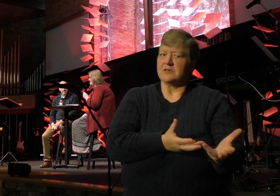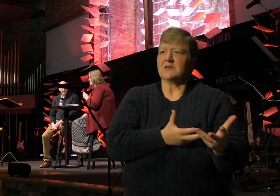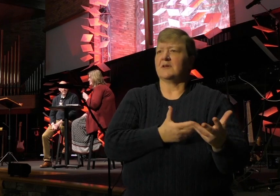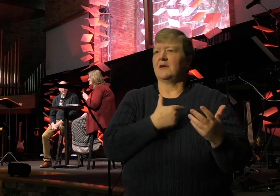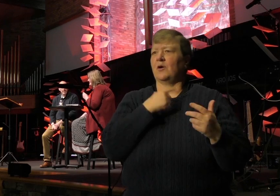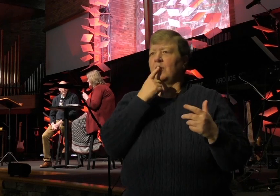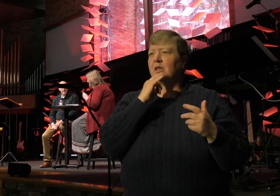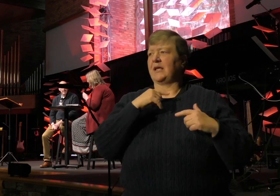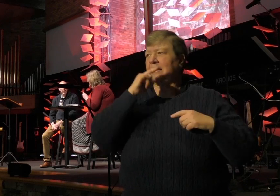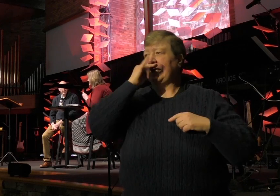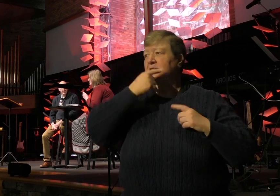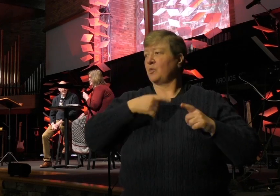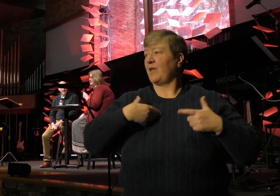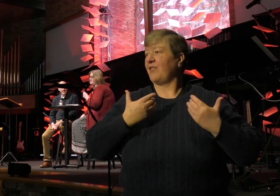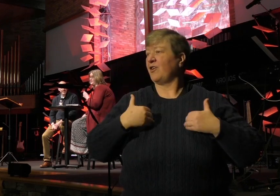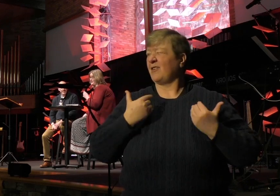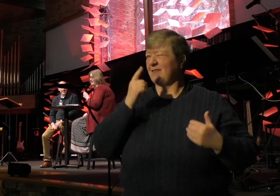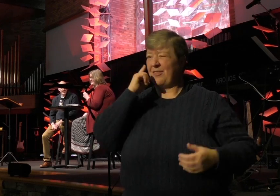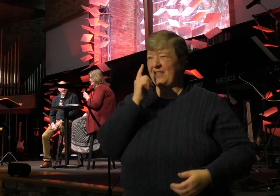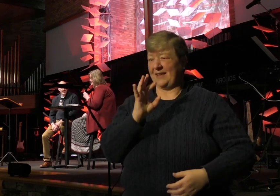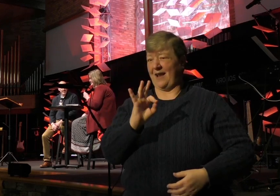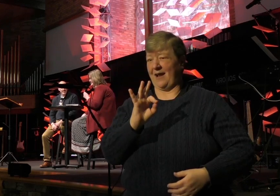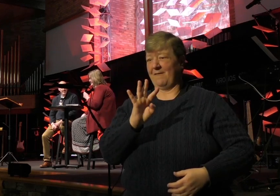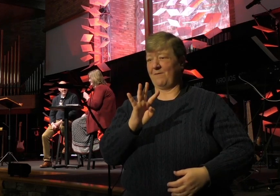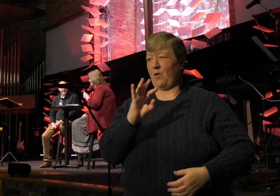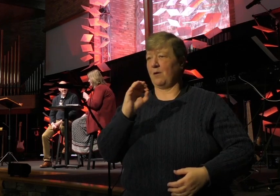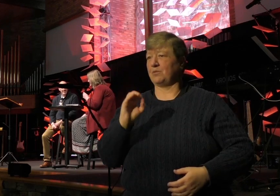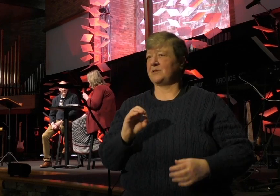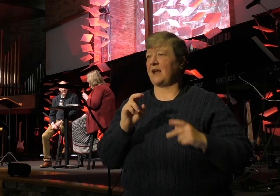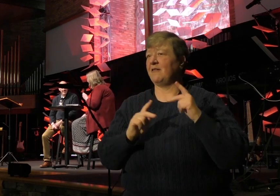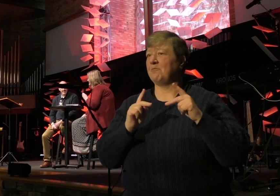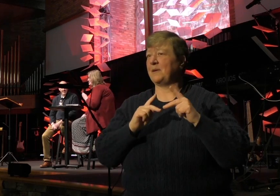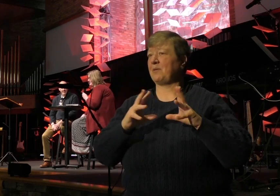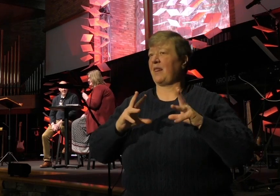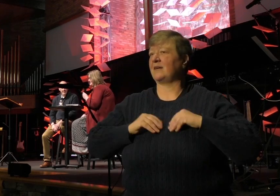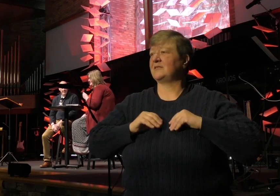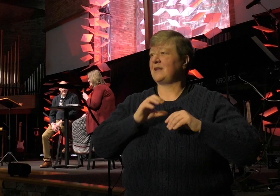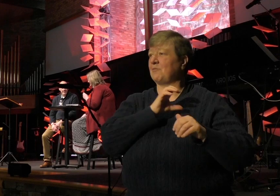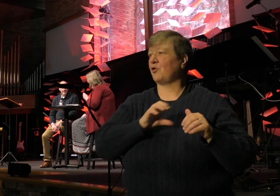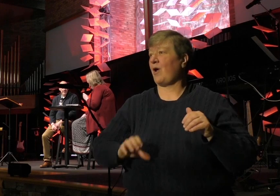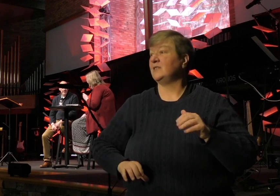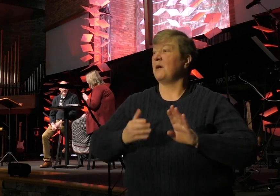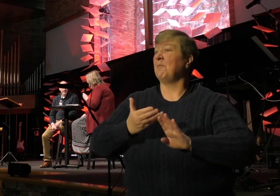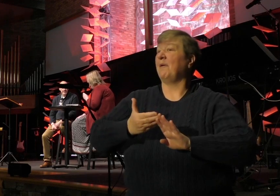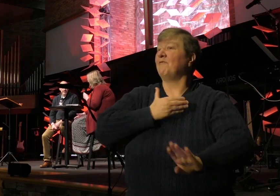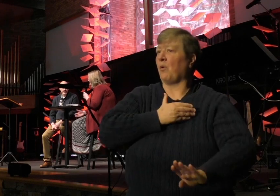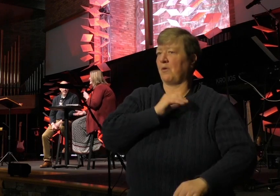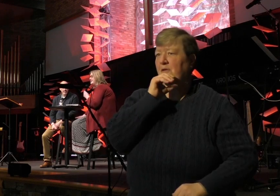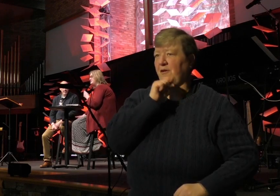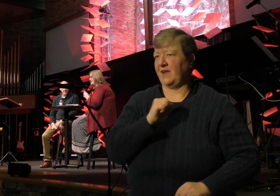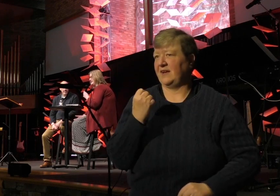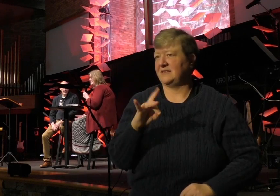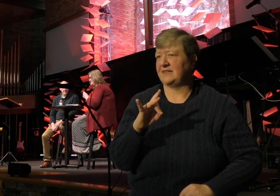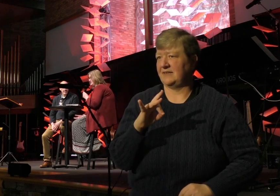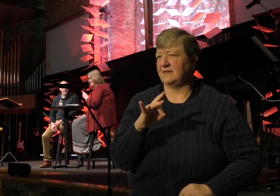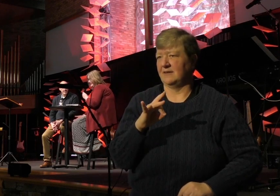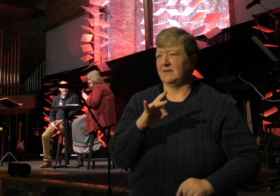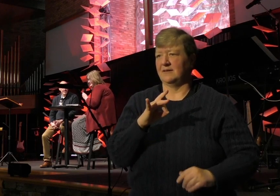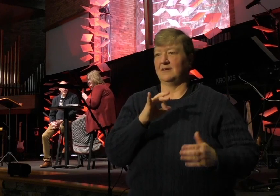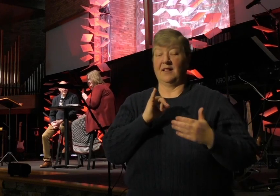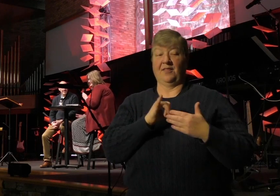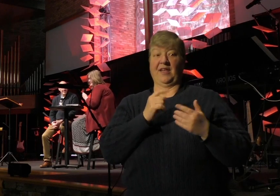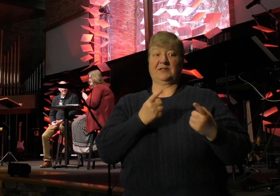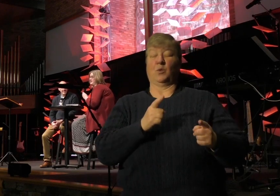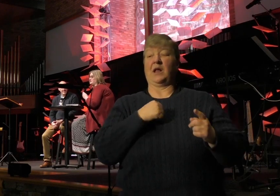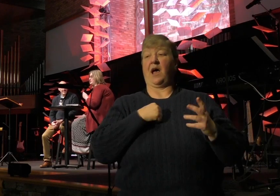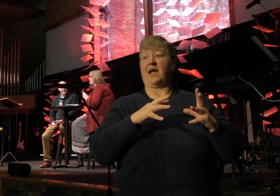about 94% of people come to Christ before their 18th birthday, so it's really important to invite those little ones. But that's where I accepted Christ